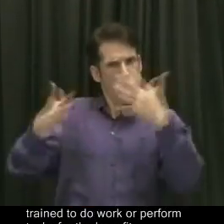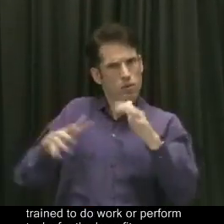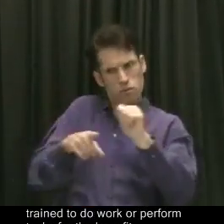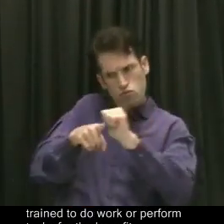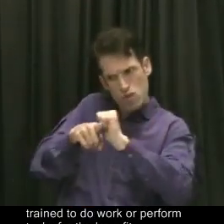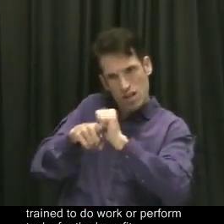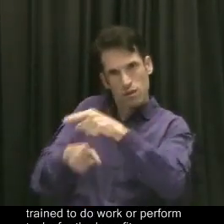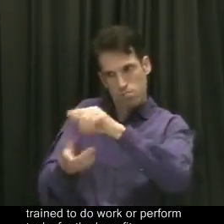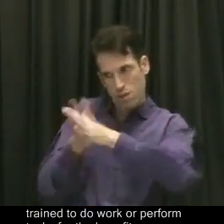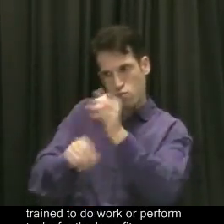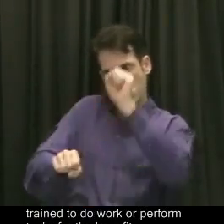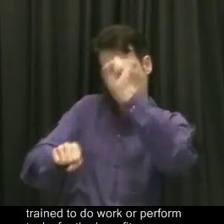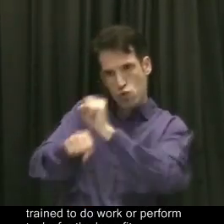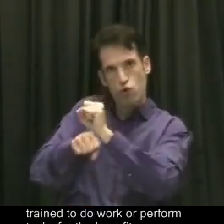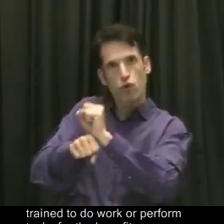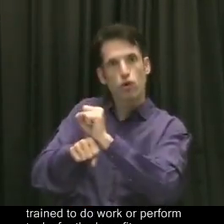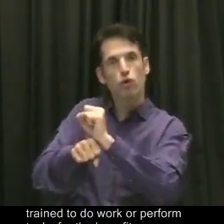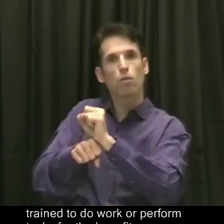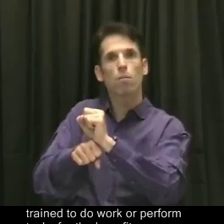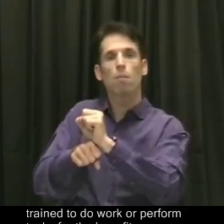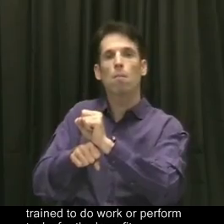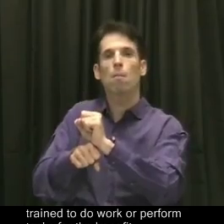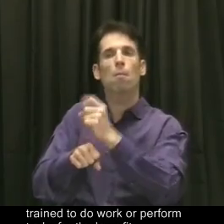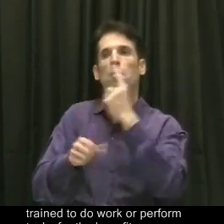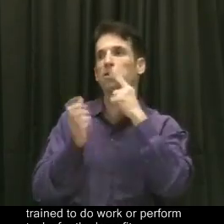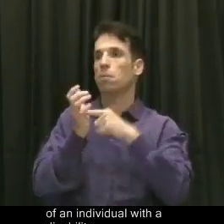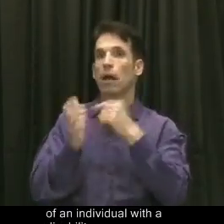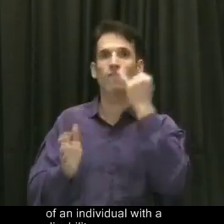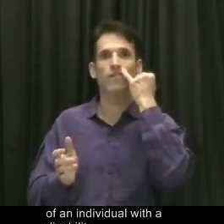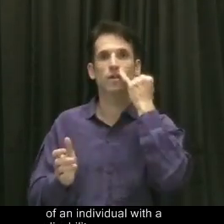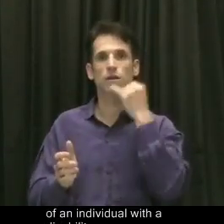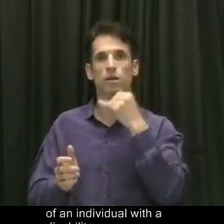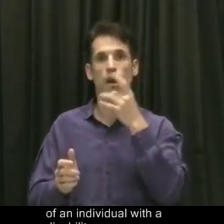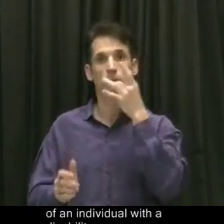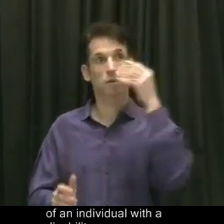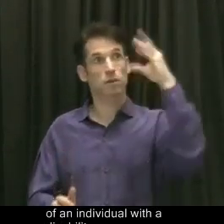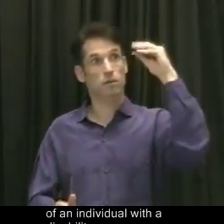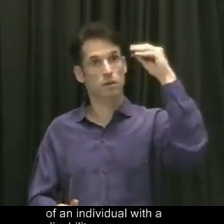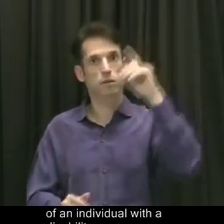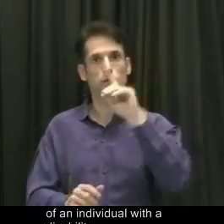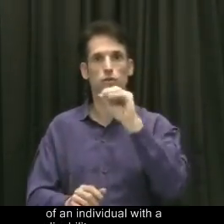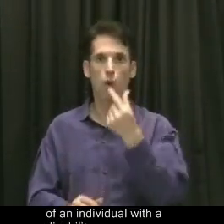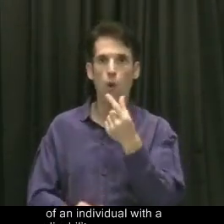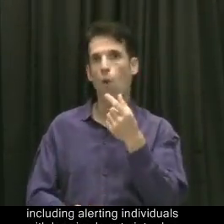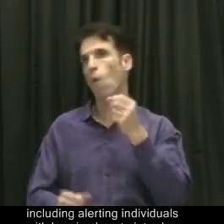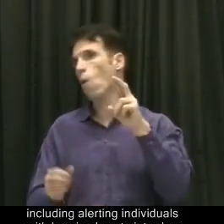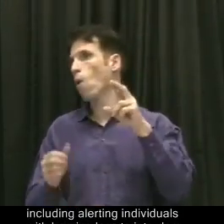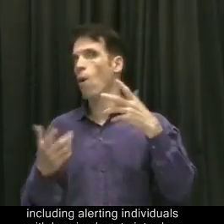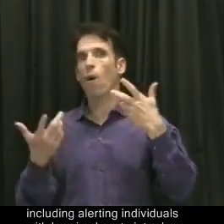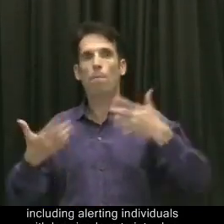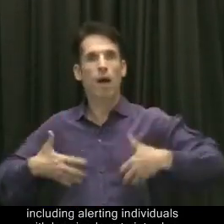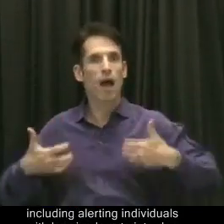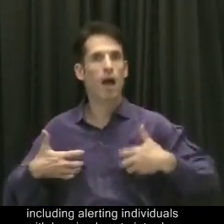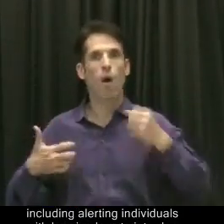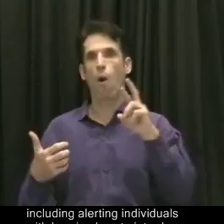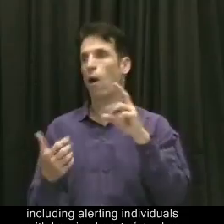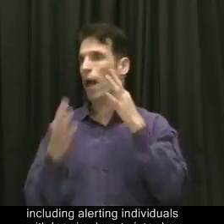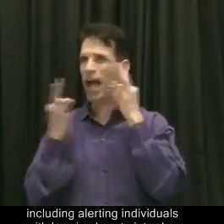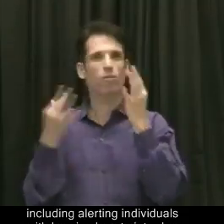trained to do work or perform tasks for the benefit of an individual with a disability, including alerting individuals